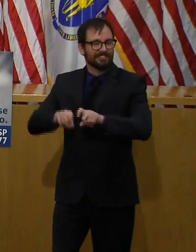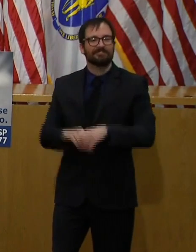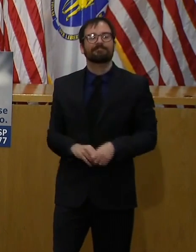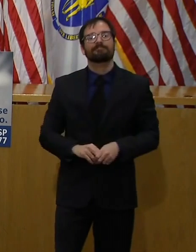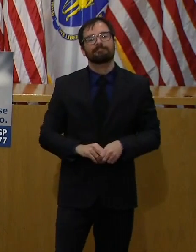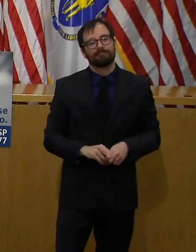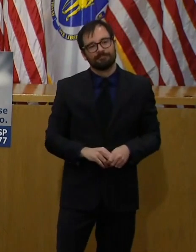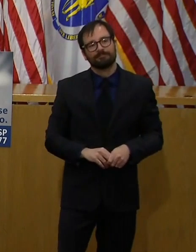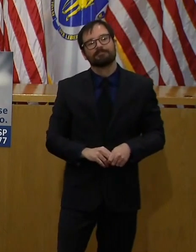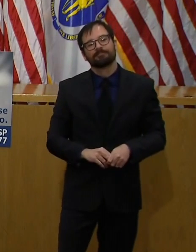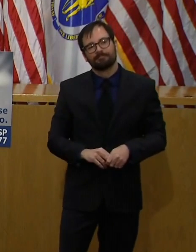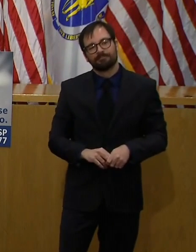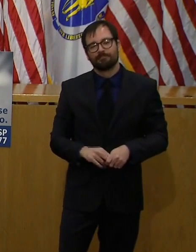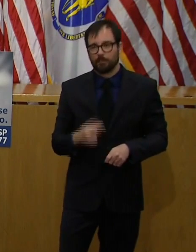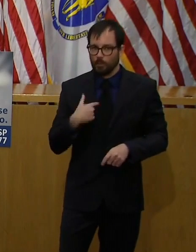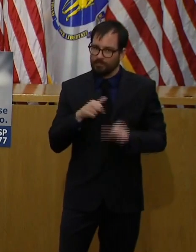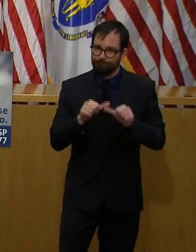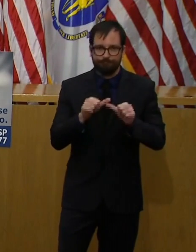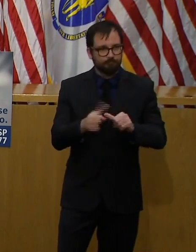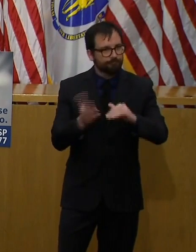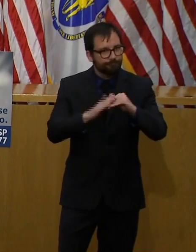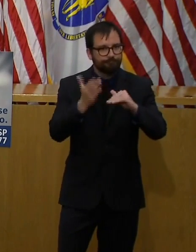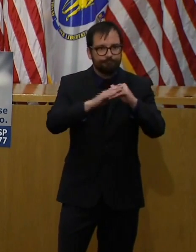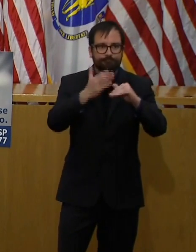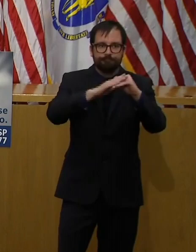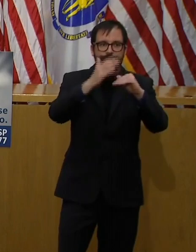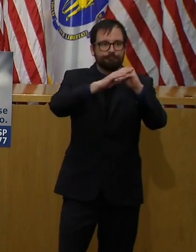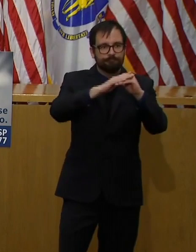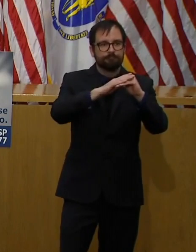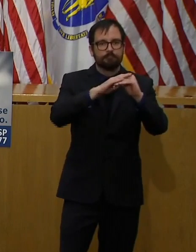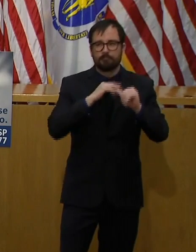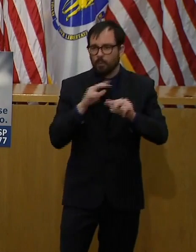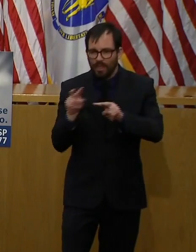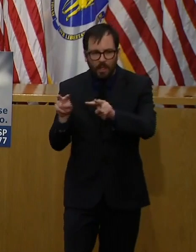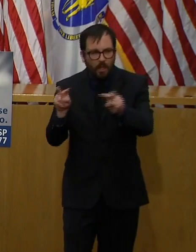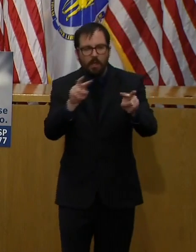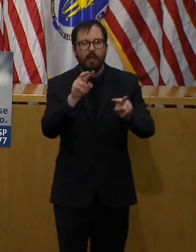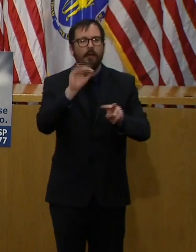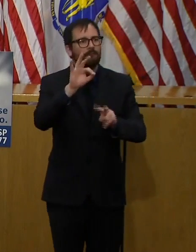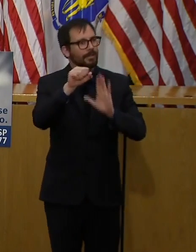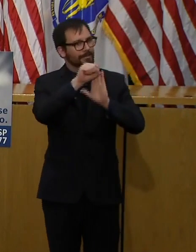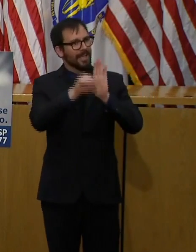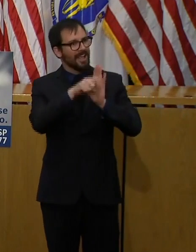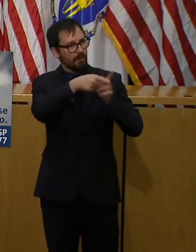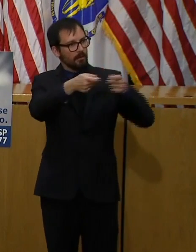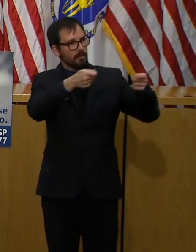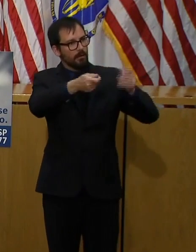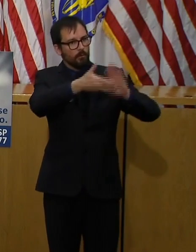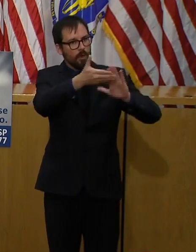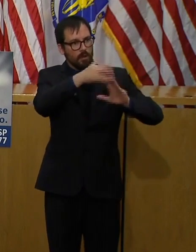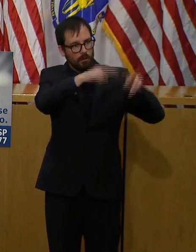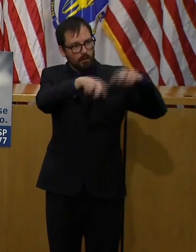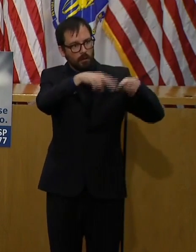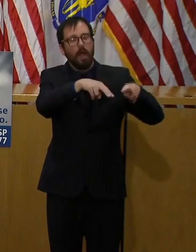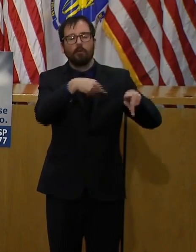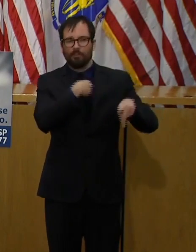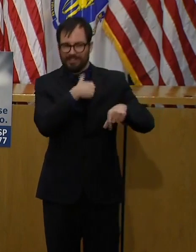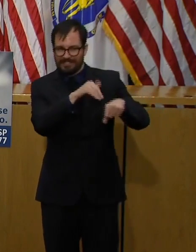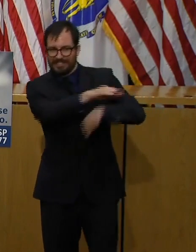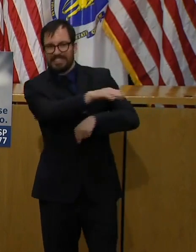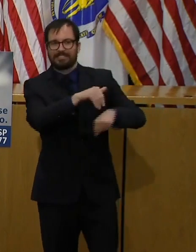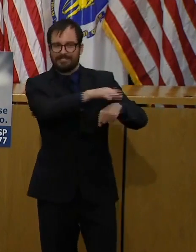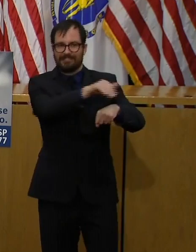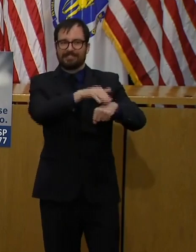care, state-operated or state-financed facilities. In terms of ventilators, as you know, we've received a total